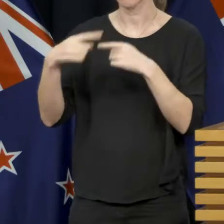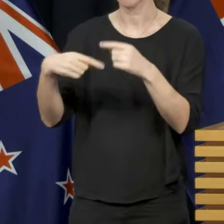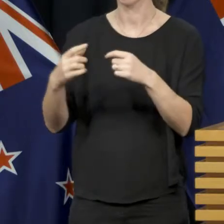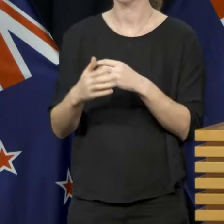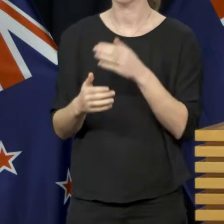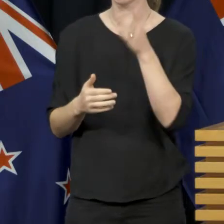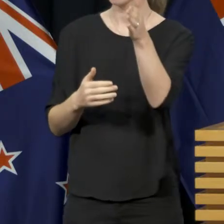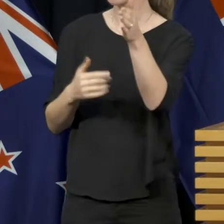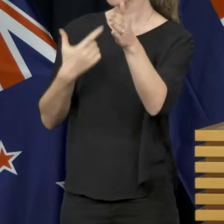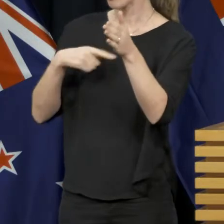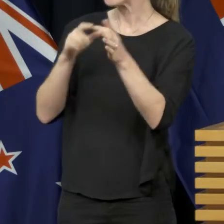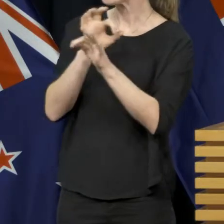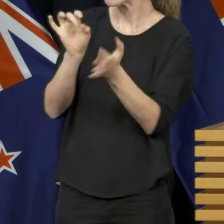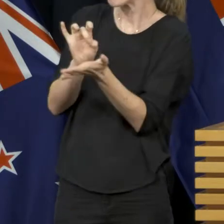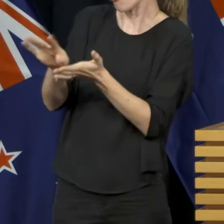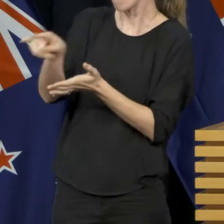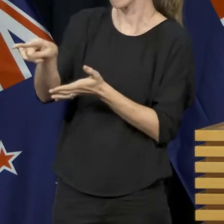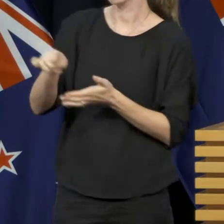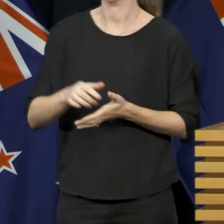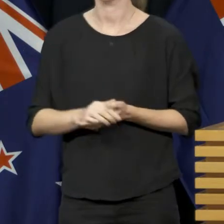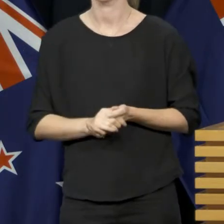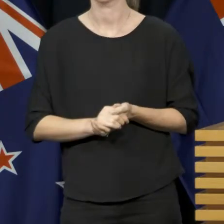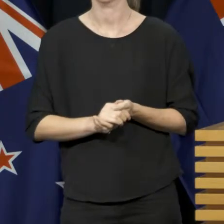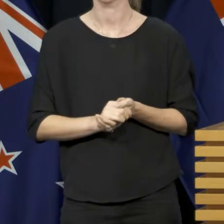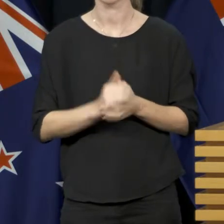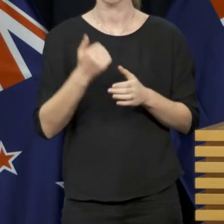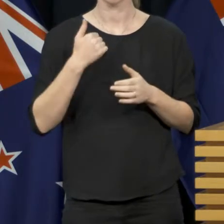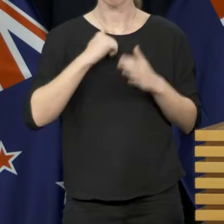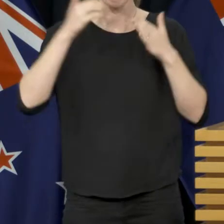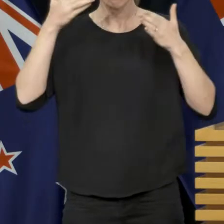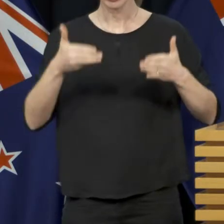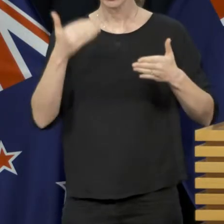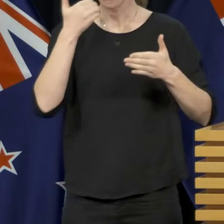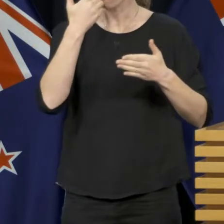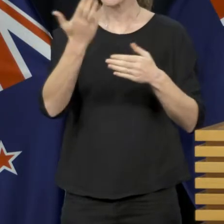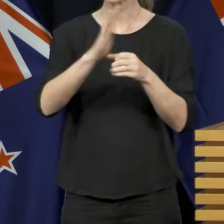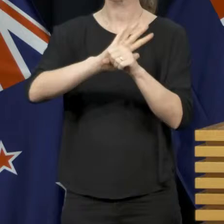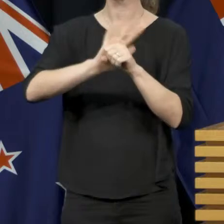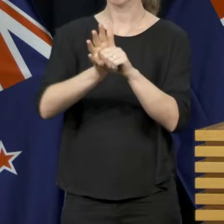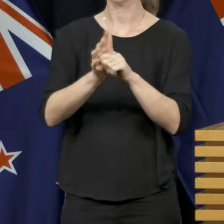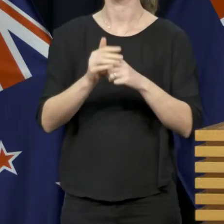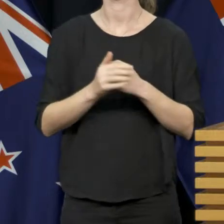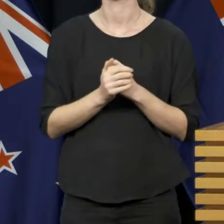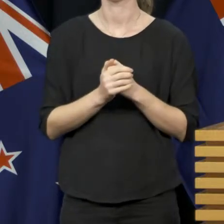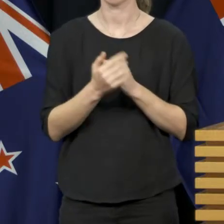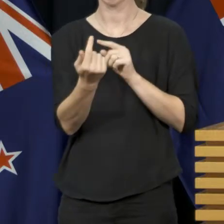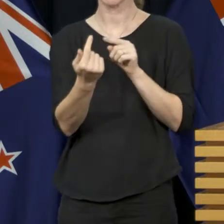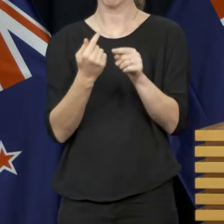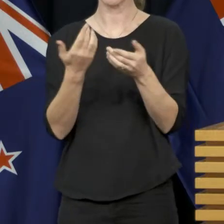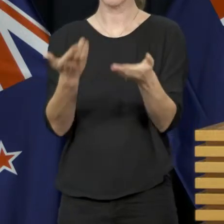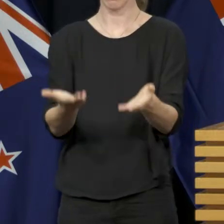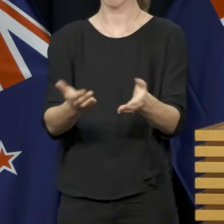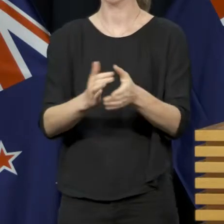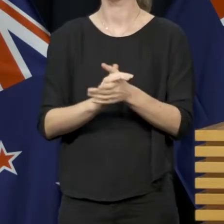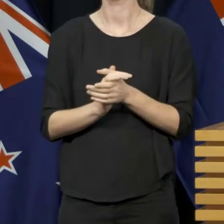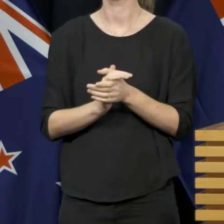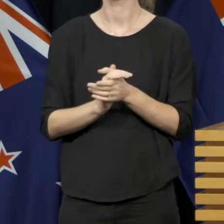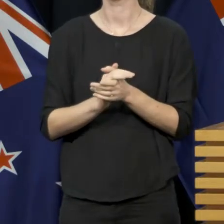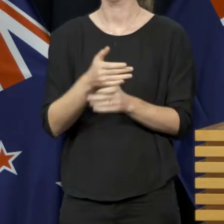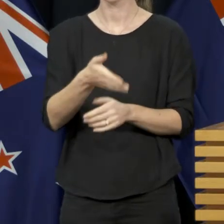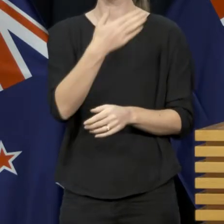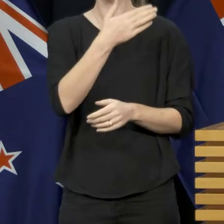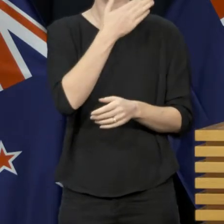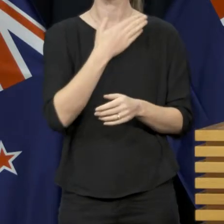continue. Again, my focus has been COVID all the way through, our response to COVID. In those early